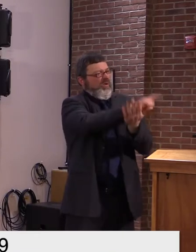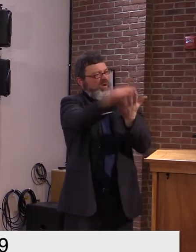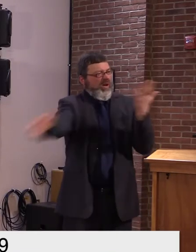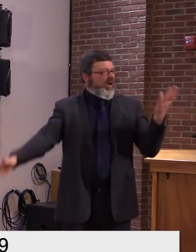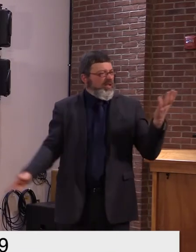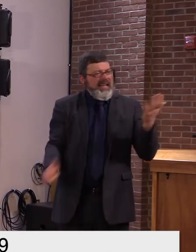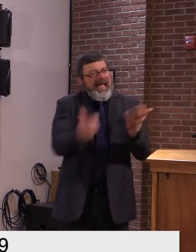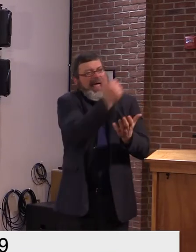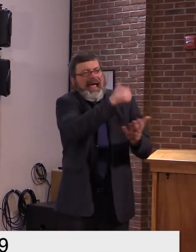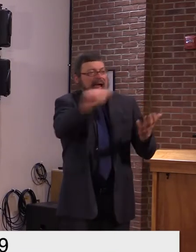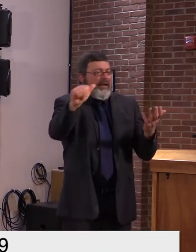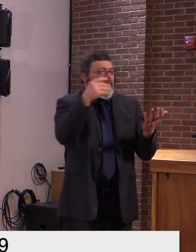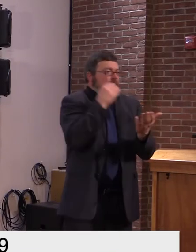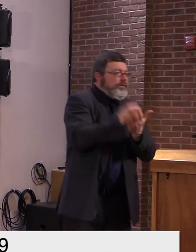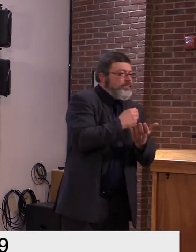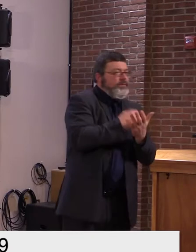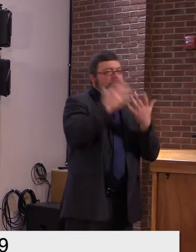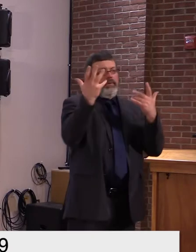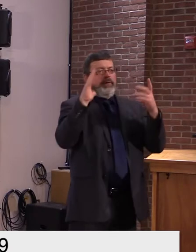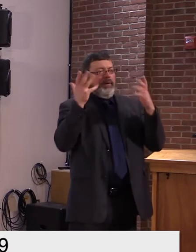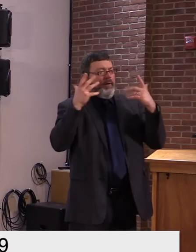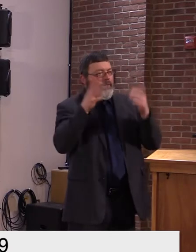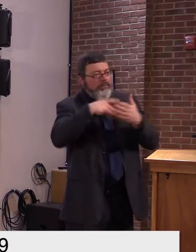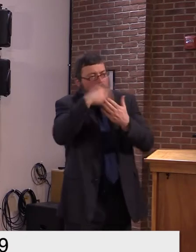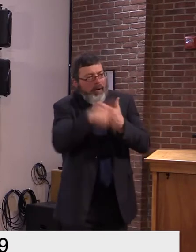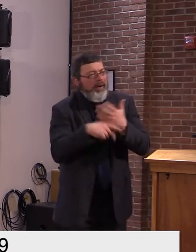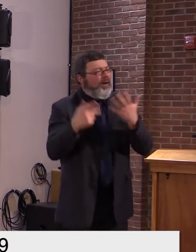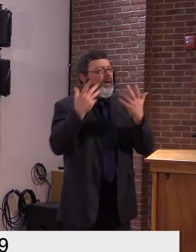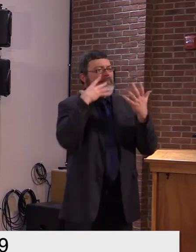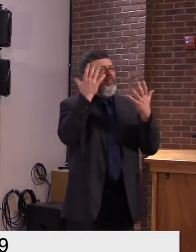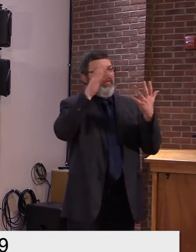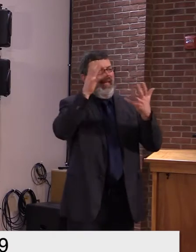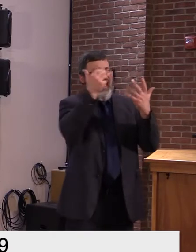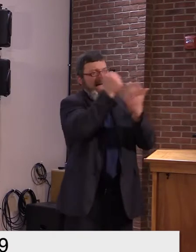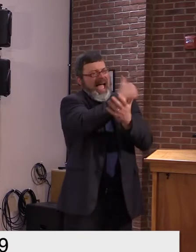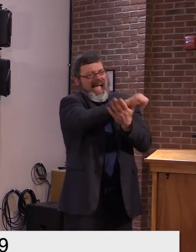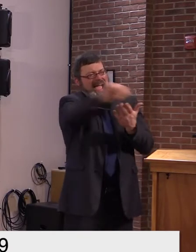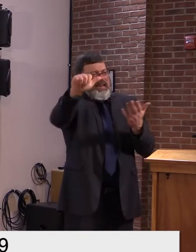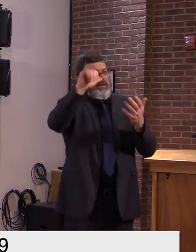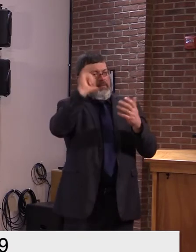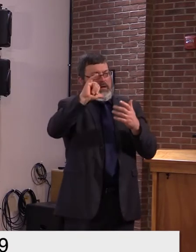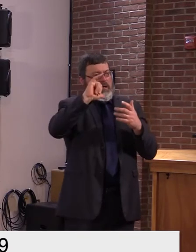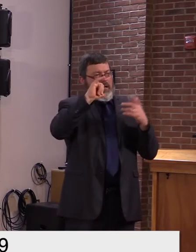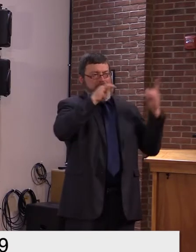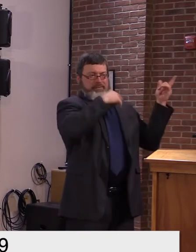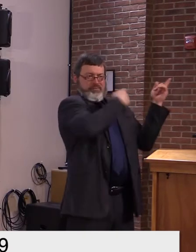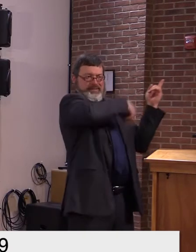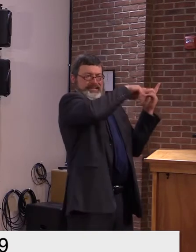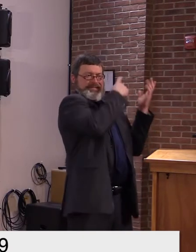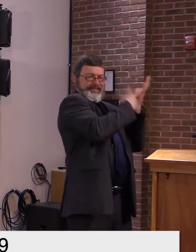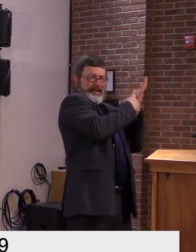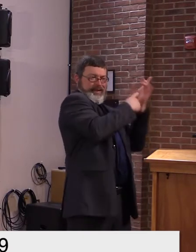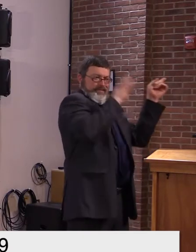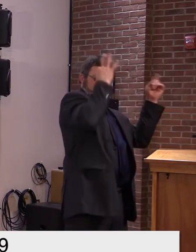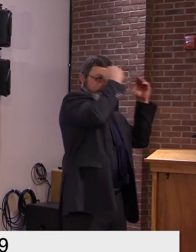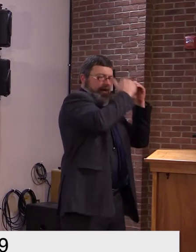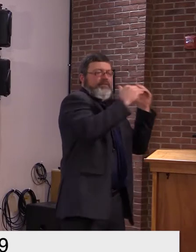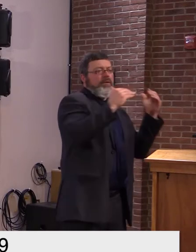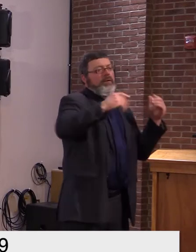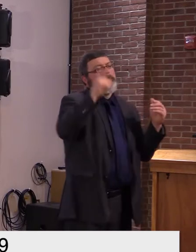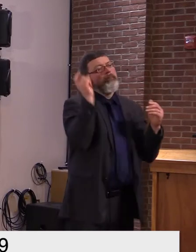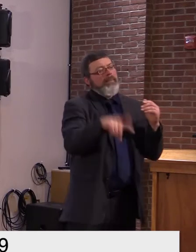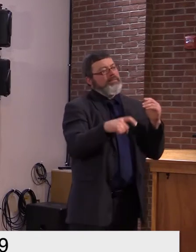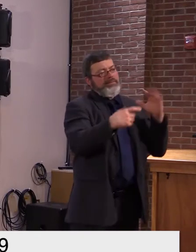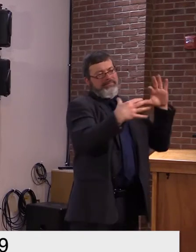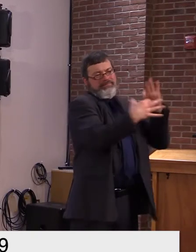It's not a red state, blue state deal. Every single one of us is threatened by COVID. Every single one of us have people